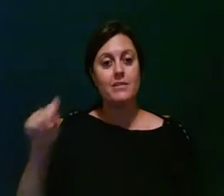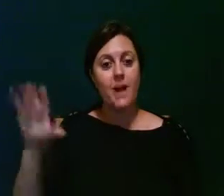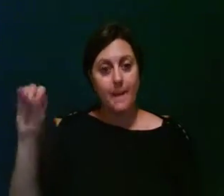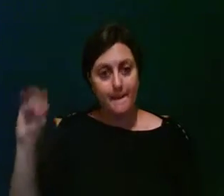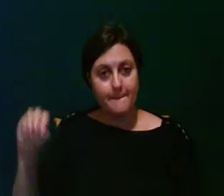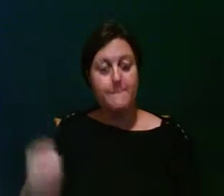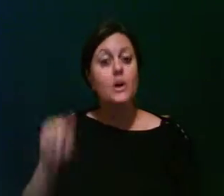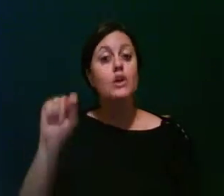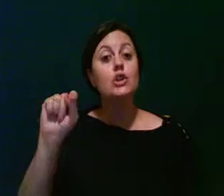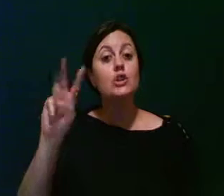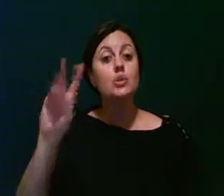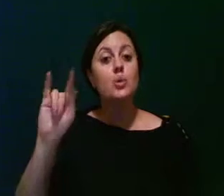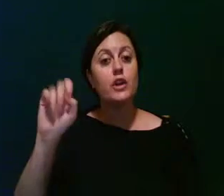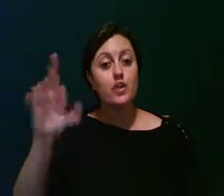is at Aly Andrea, and it's